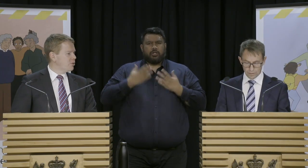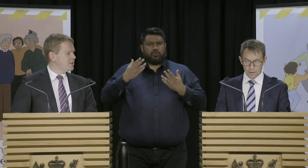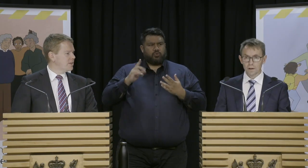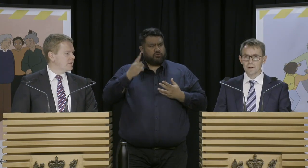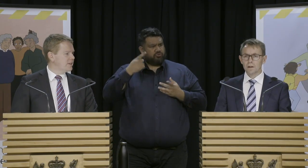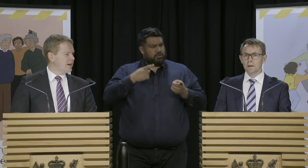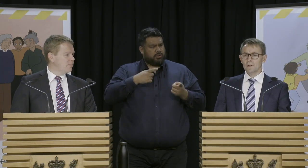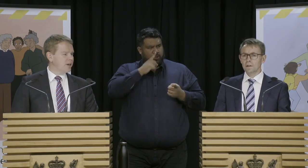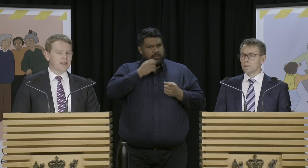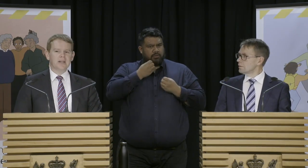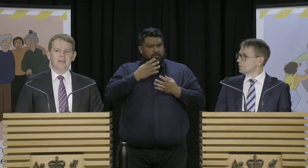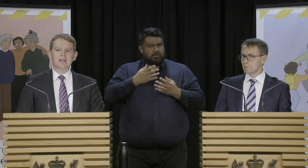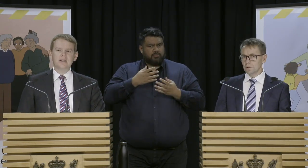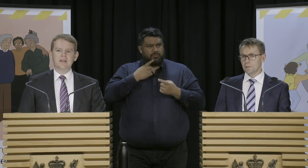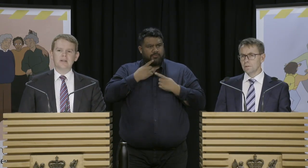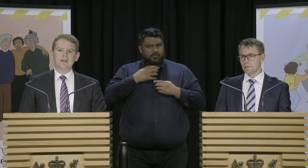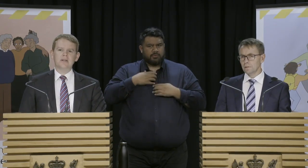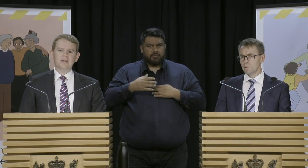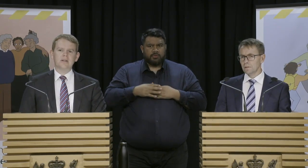Director General has the daily breakdown.